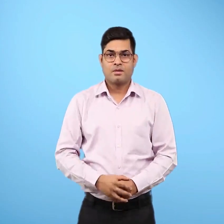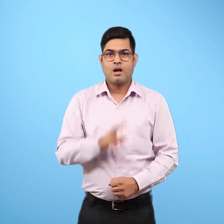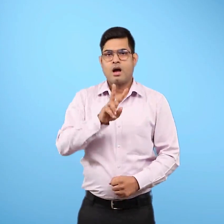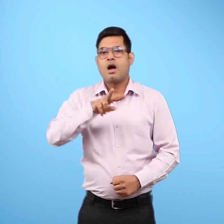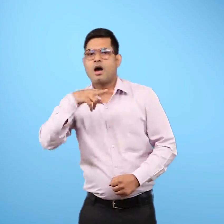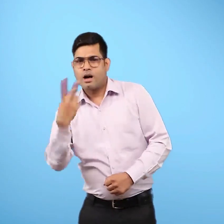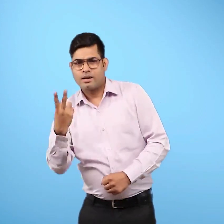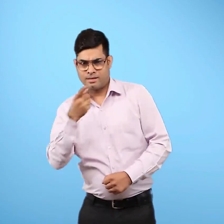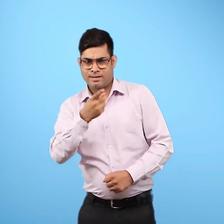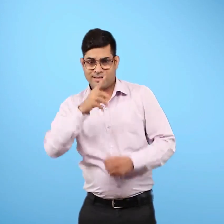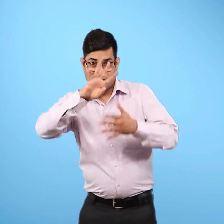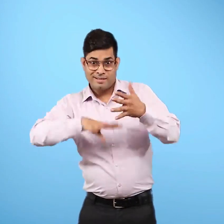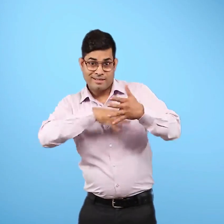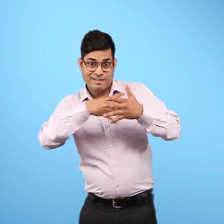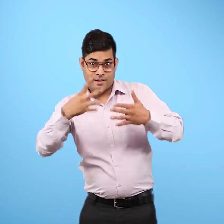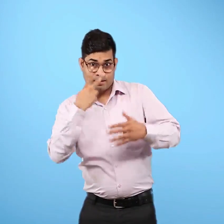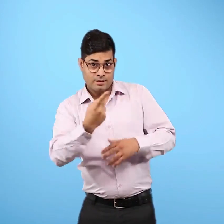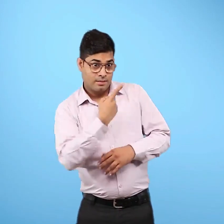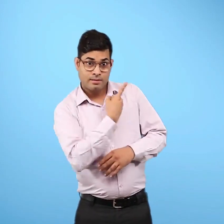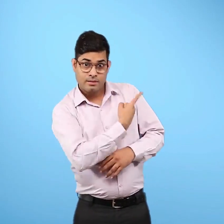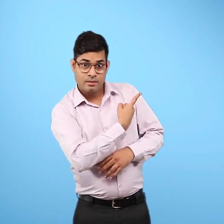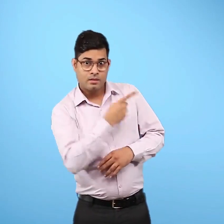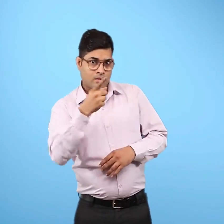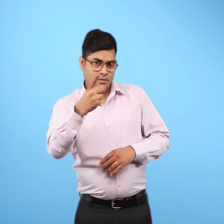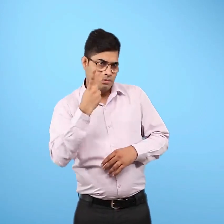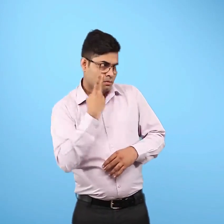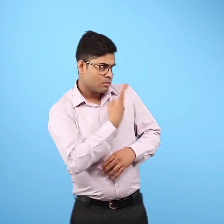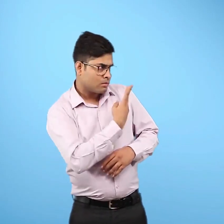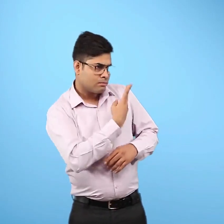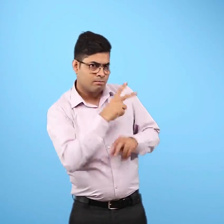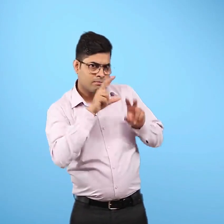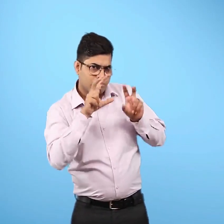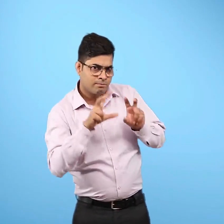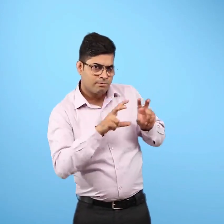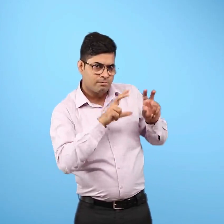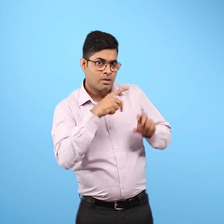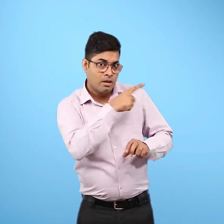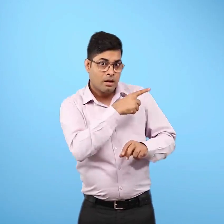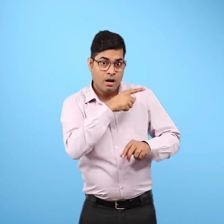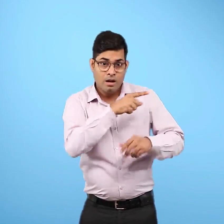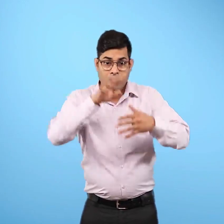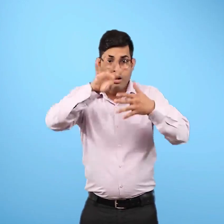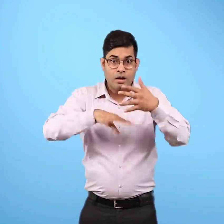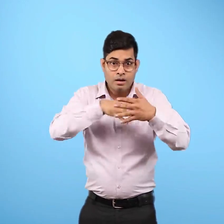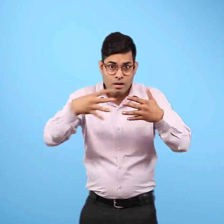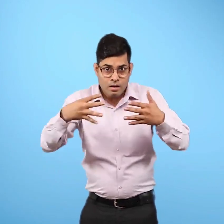We also see another table of calculations. Observe it carefully to understand how things work.